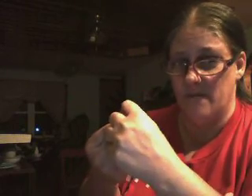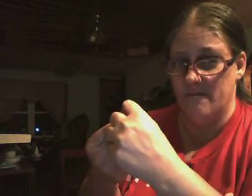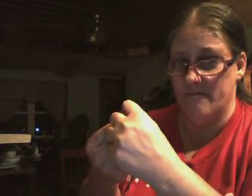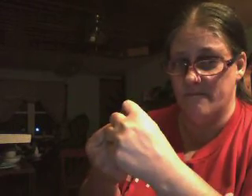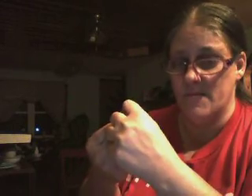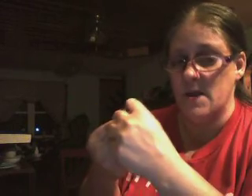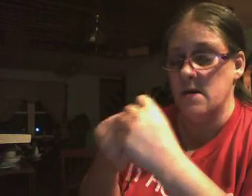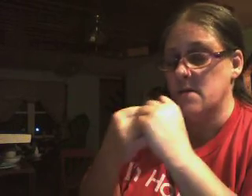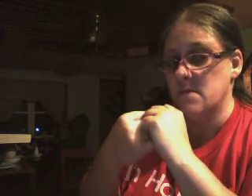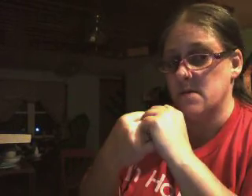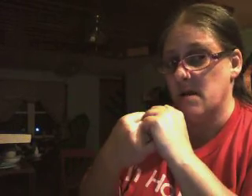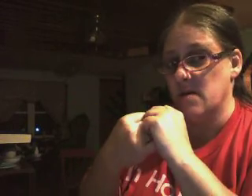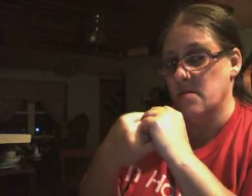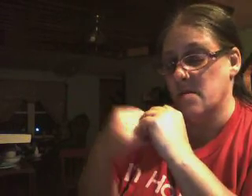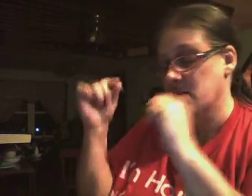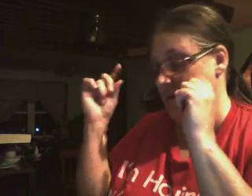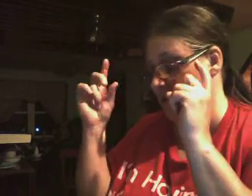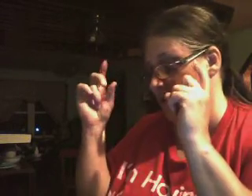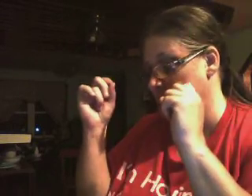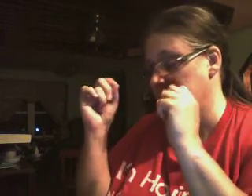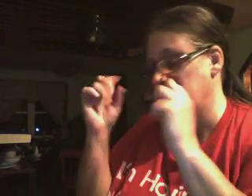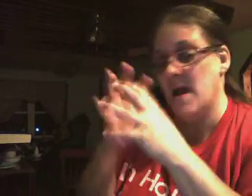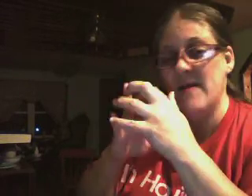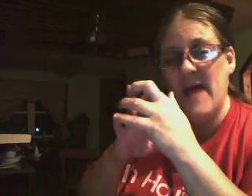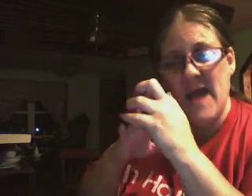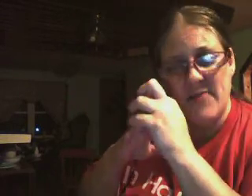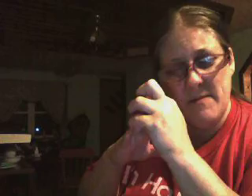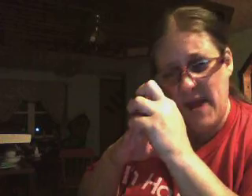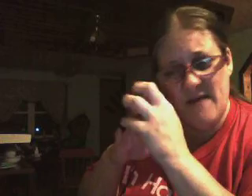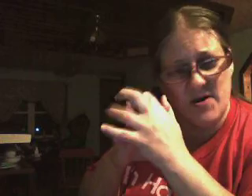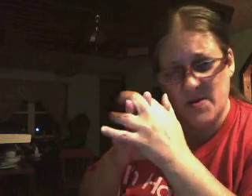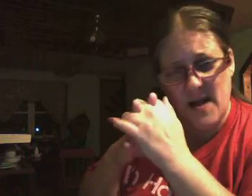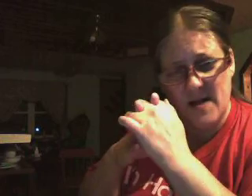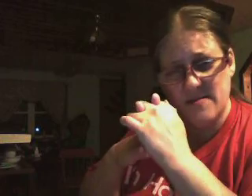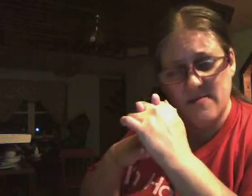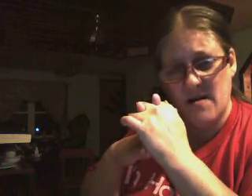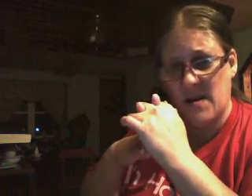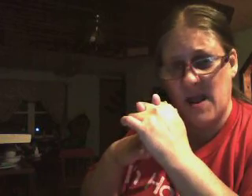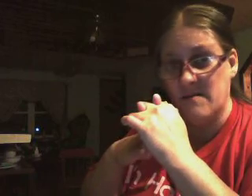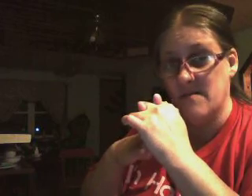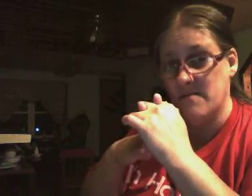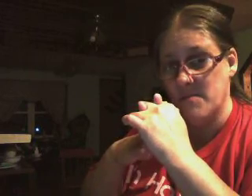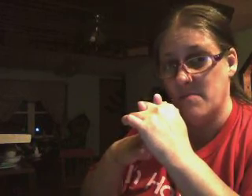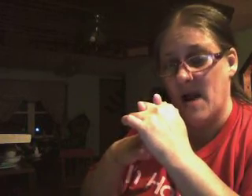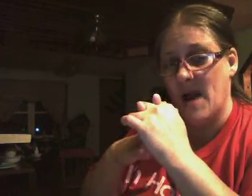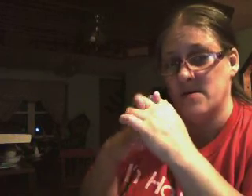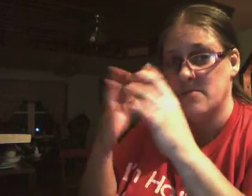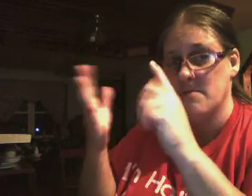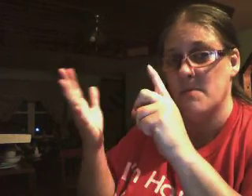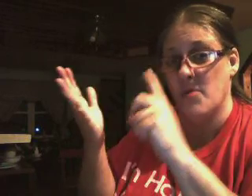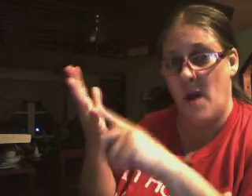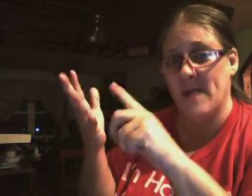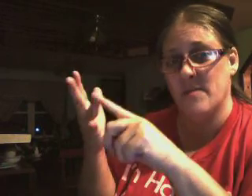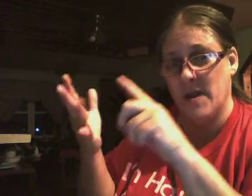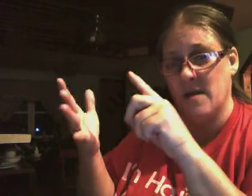cherry. I don't like either one of them. So anyways. And then they may have other kinds in there. I can't really remember. I just remember the white, the